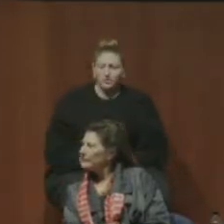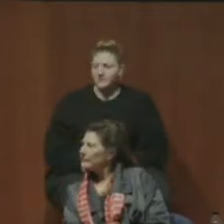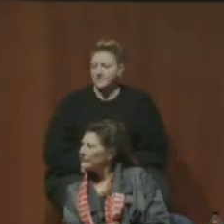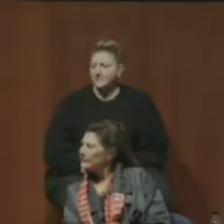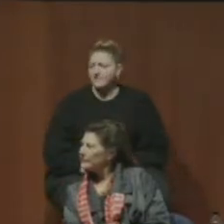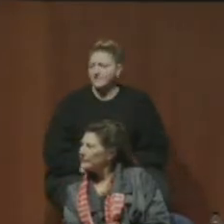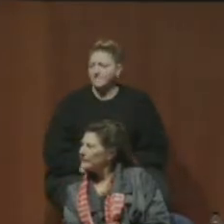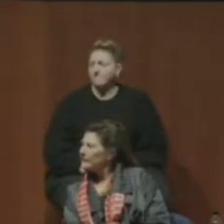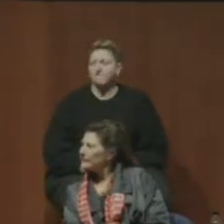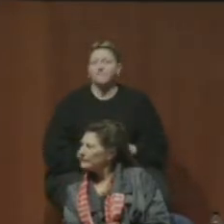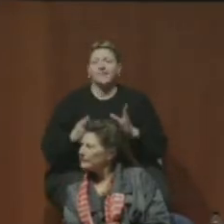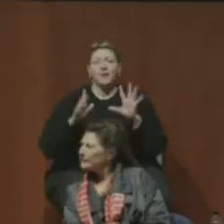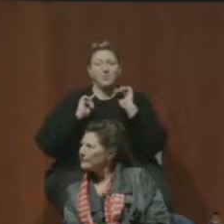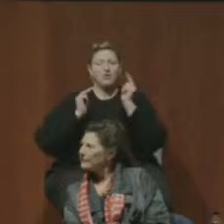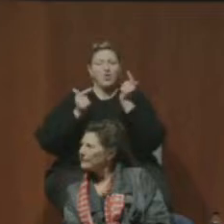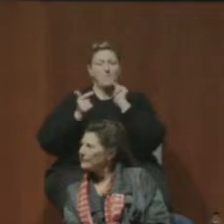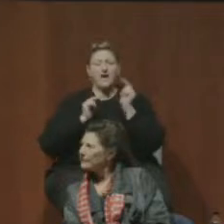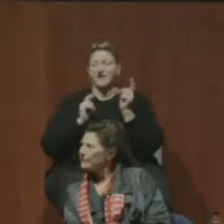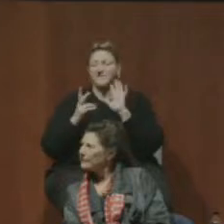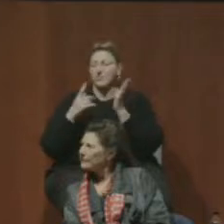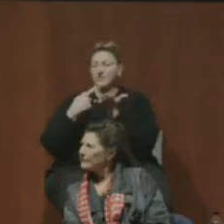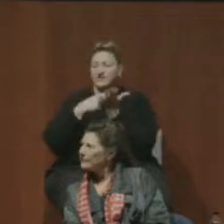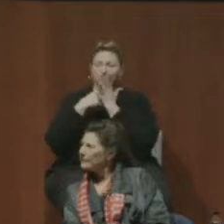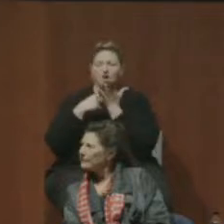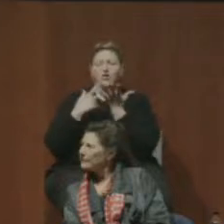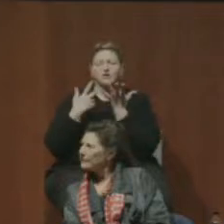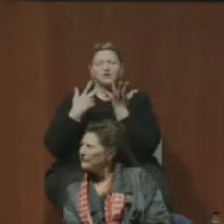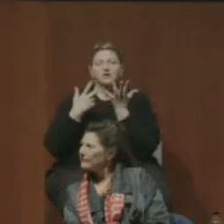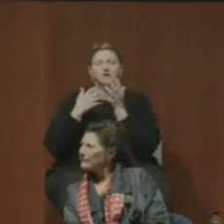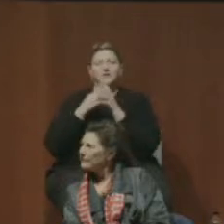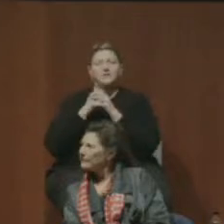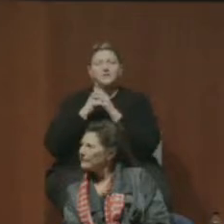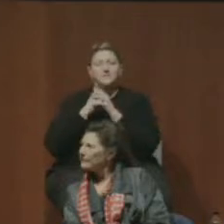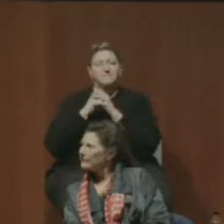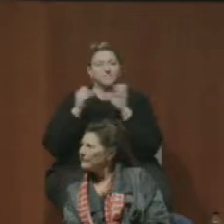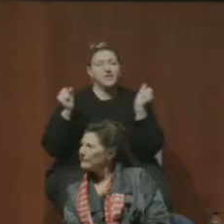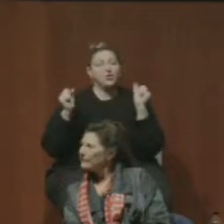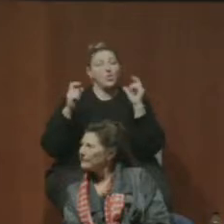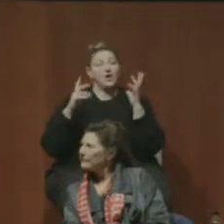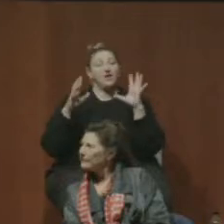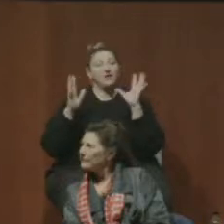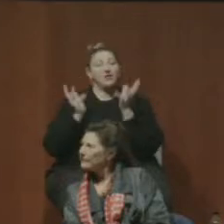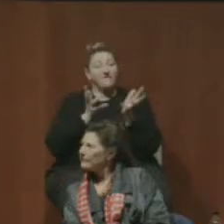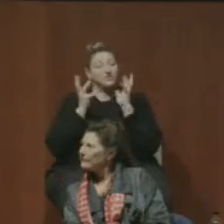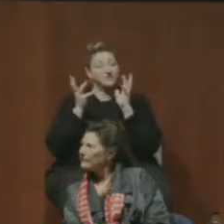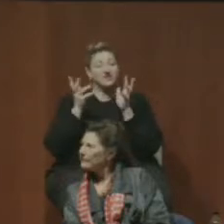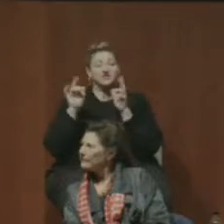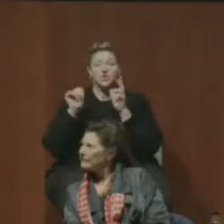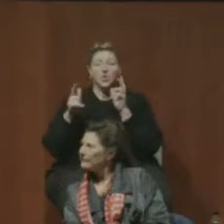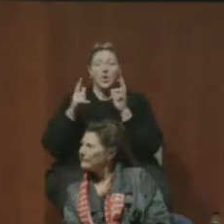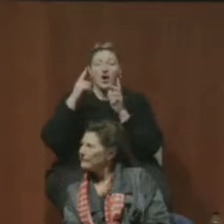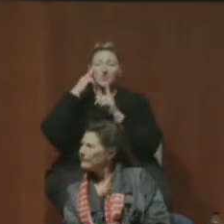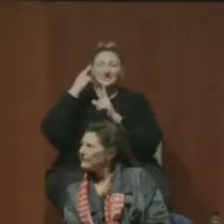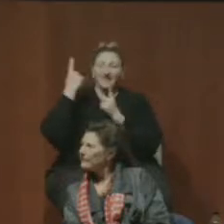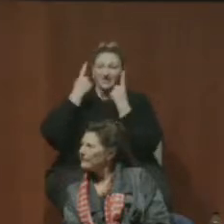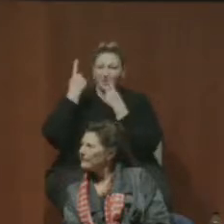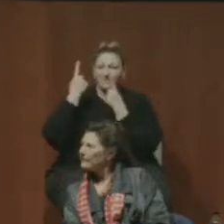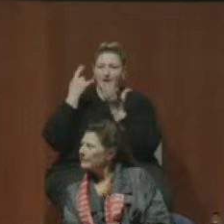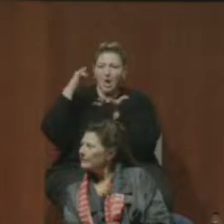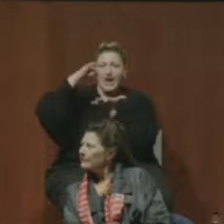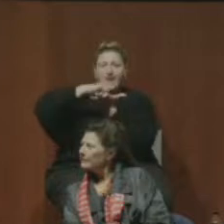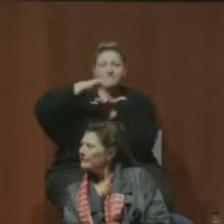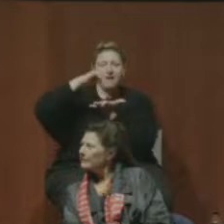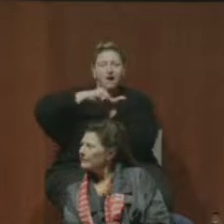we default, and I think this is part of the conversation we've had throughout this conference, we default on the impossibility of